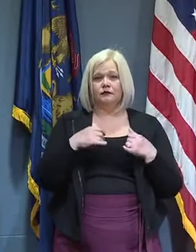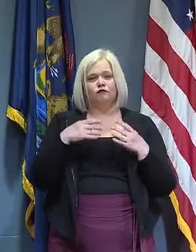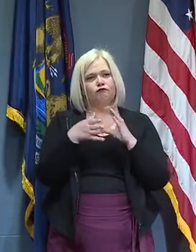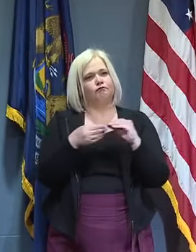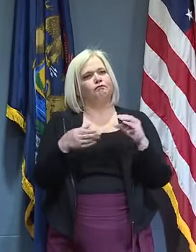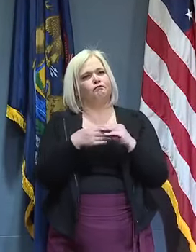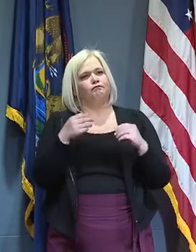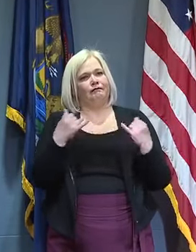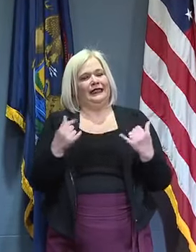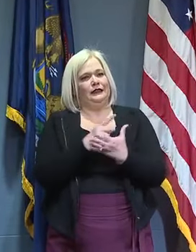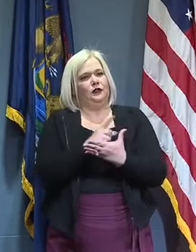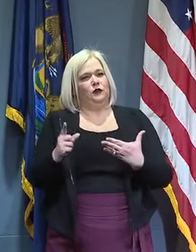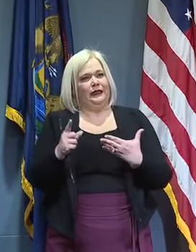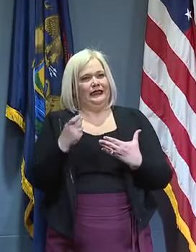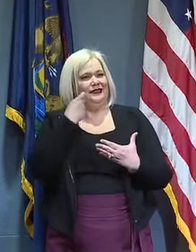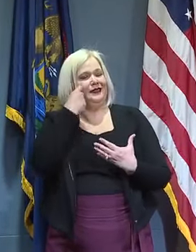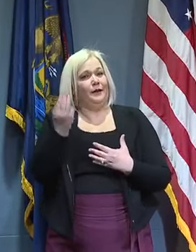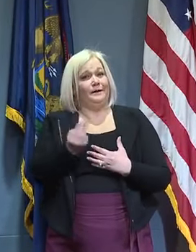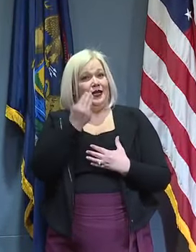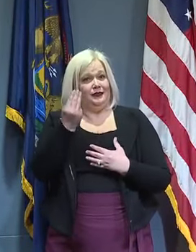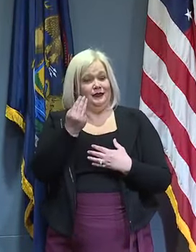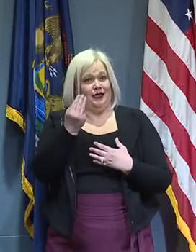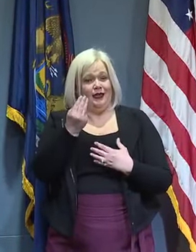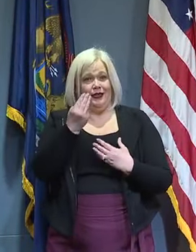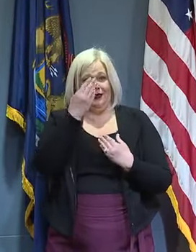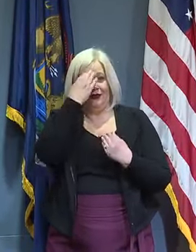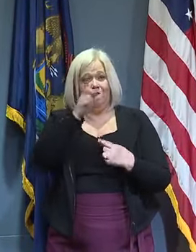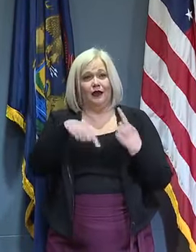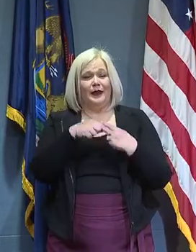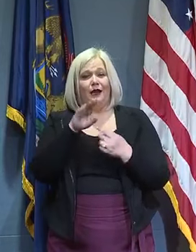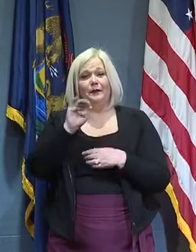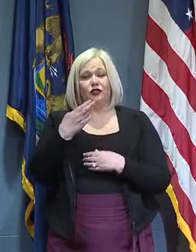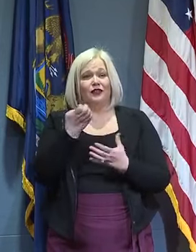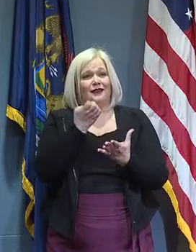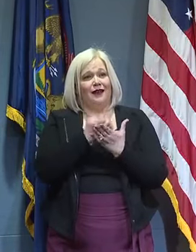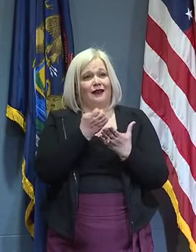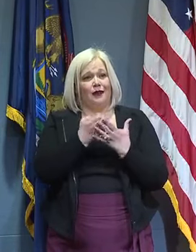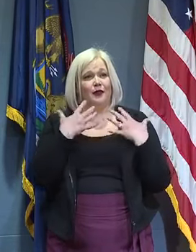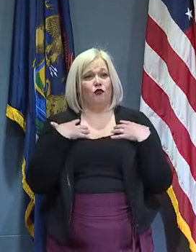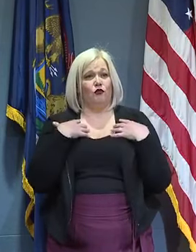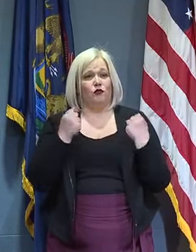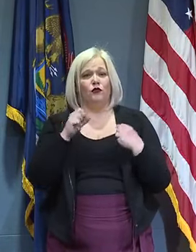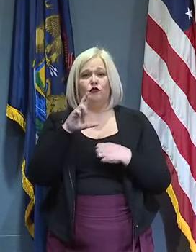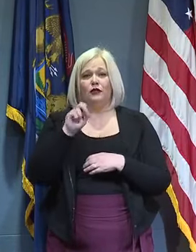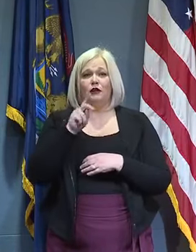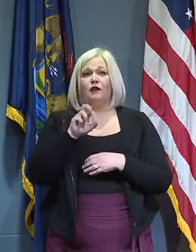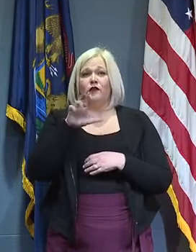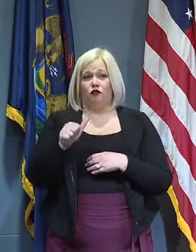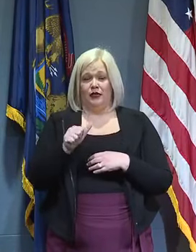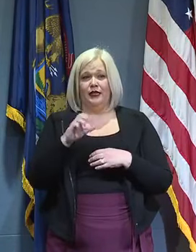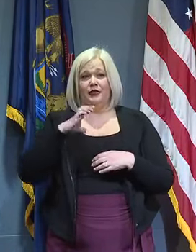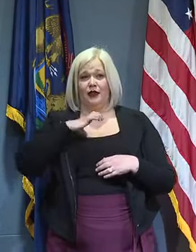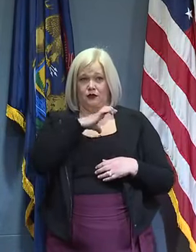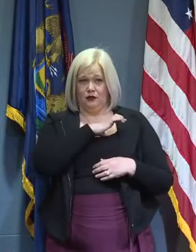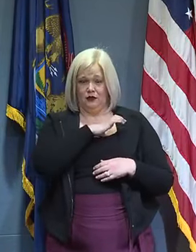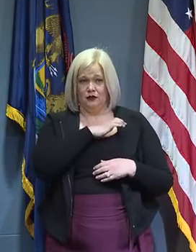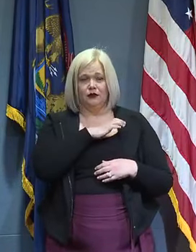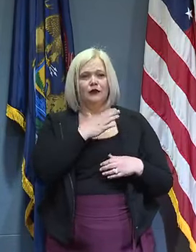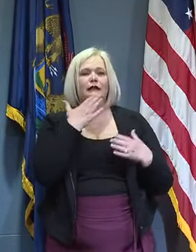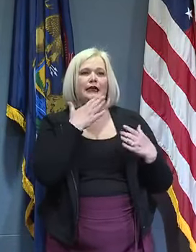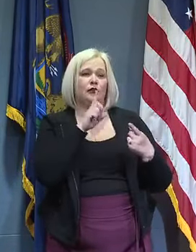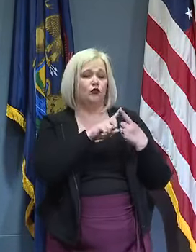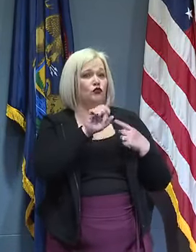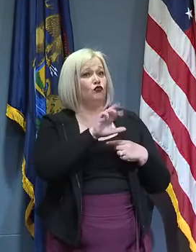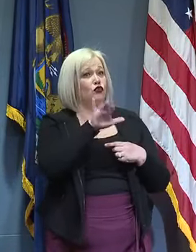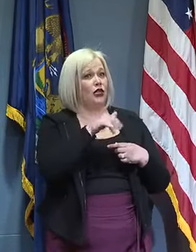week in a news conference on Monday the background on the Michigan Economic Recovery Council. Special thanks to Jerry for his exceptional